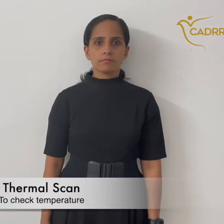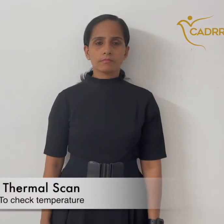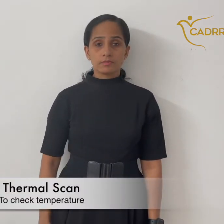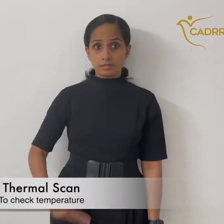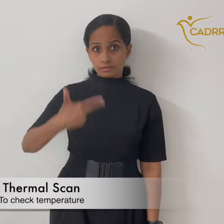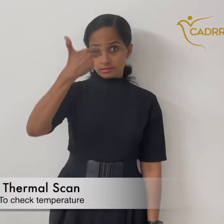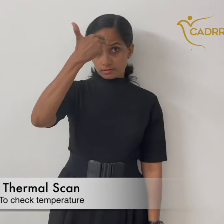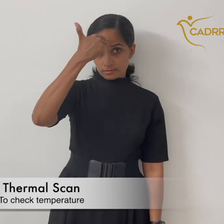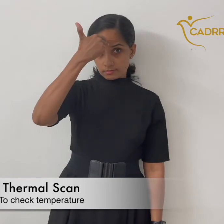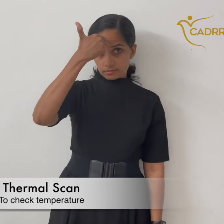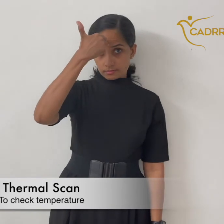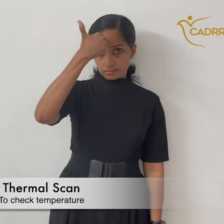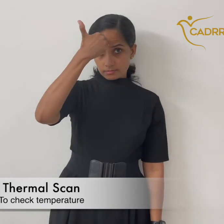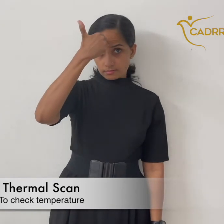thermal scan,